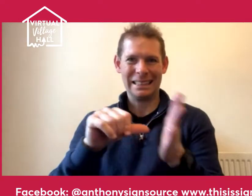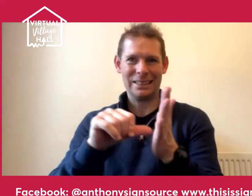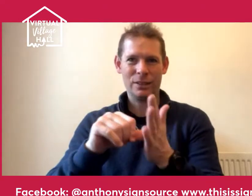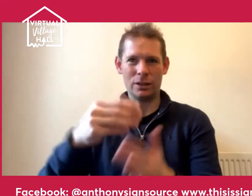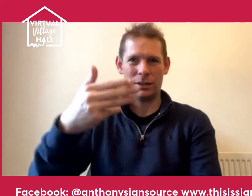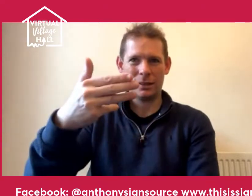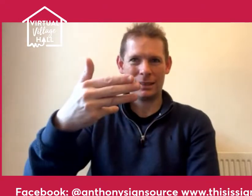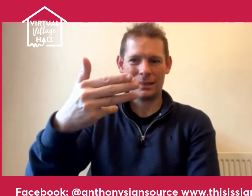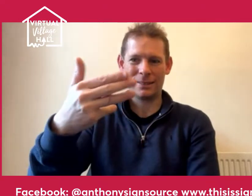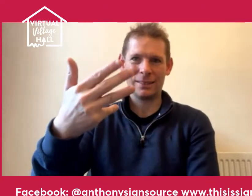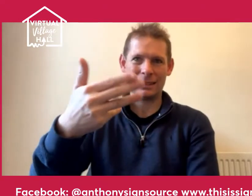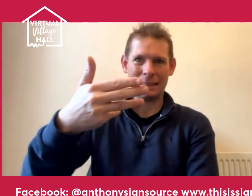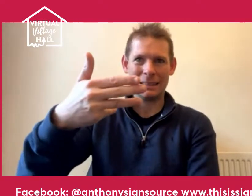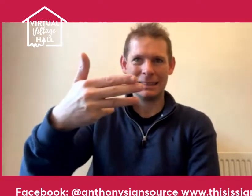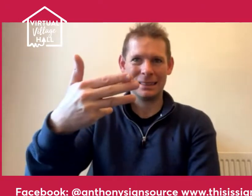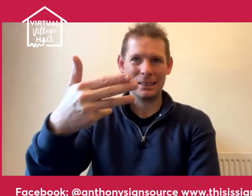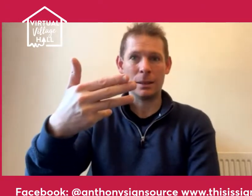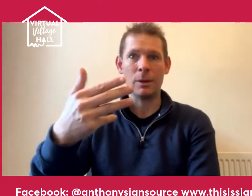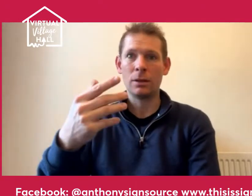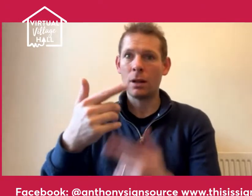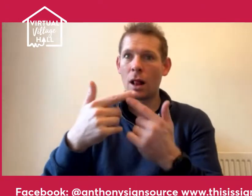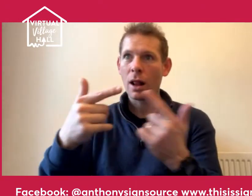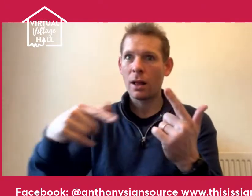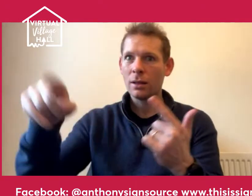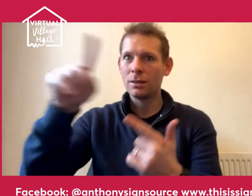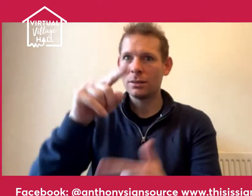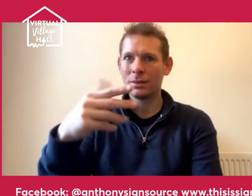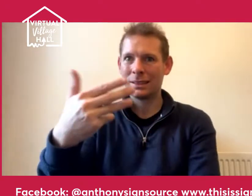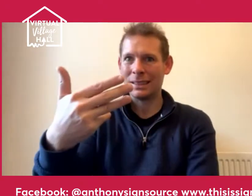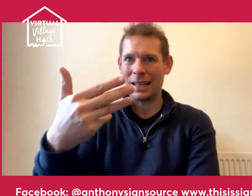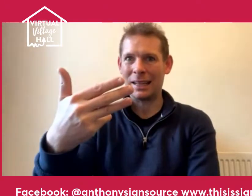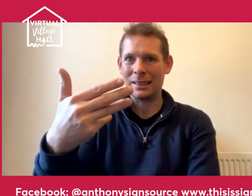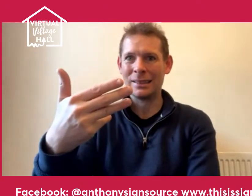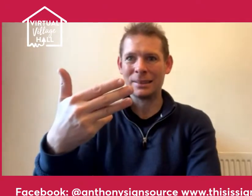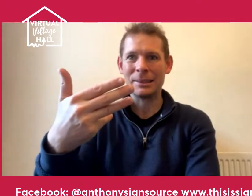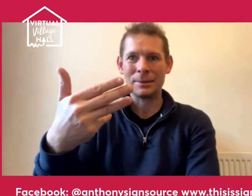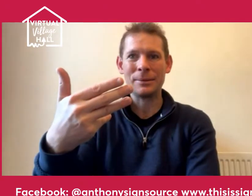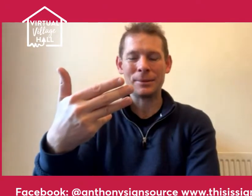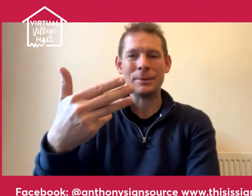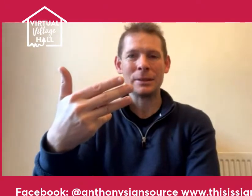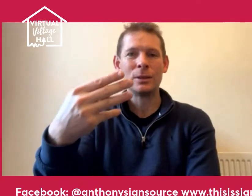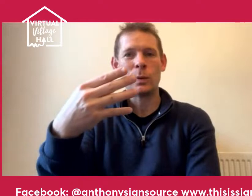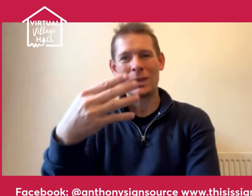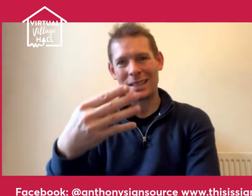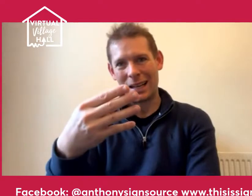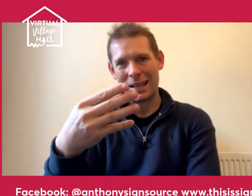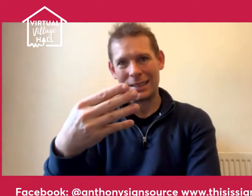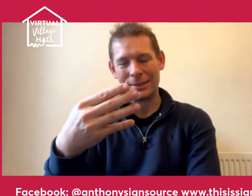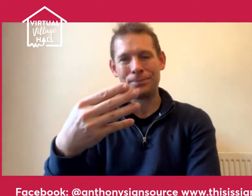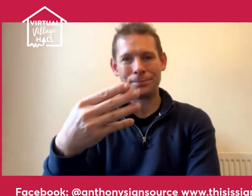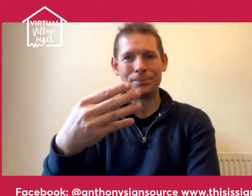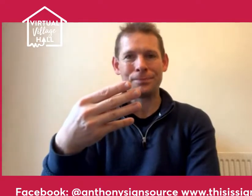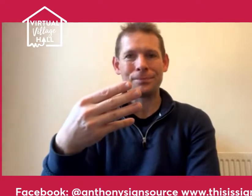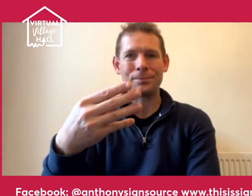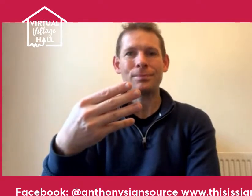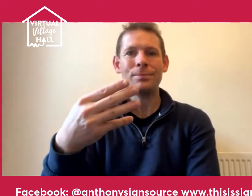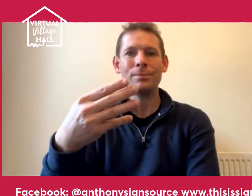9. Sometimes that can be quite a difficult hand shape to make, but a lot of people seem to be able to manage it, so whatever's easier for you.